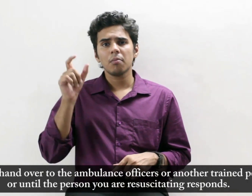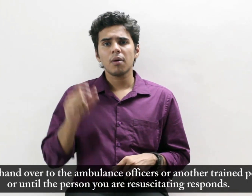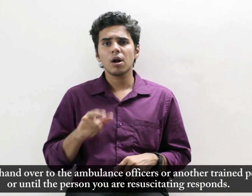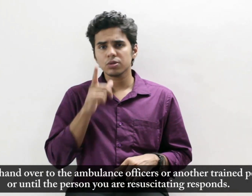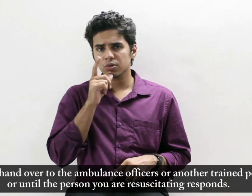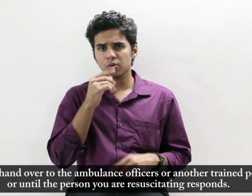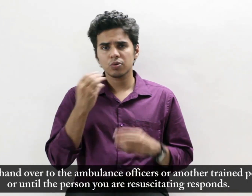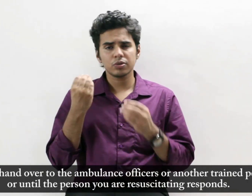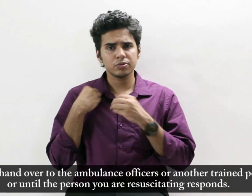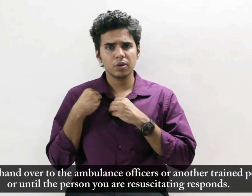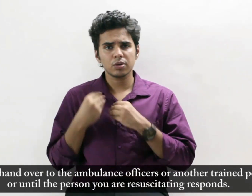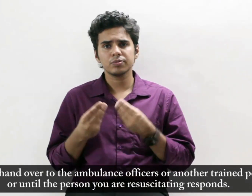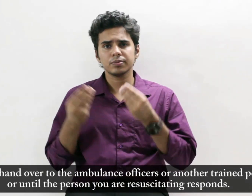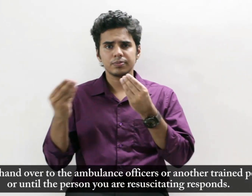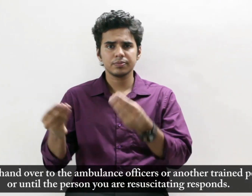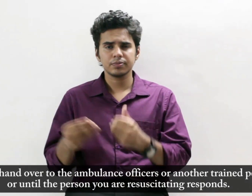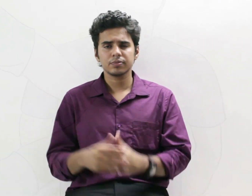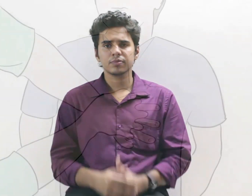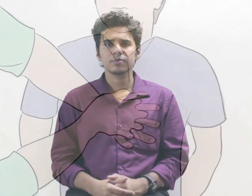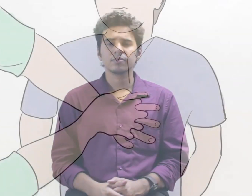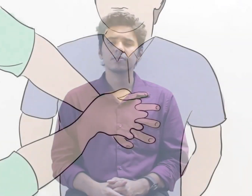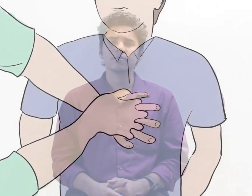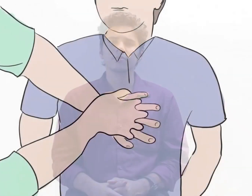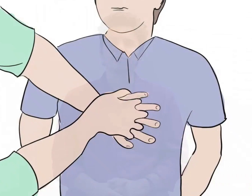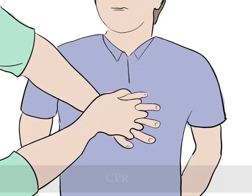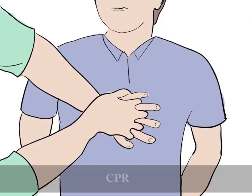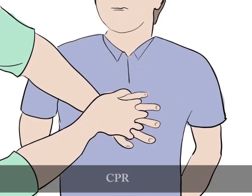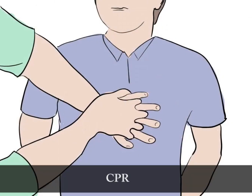are resuscitating responds.